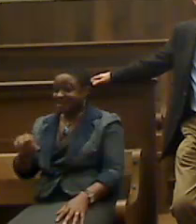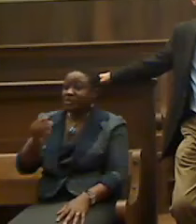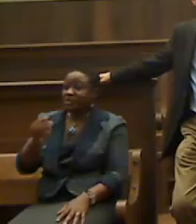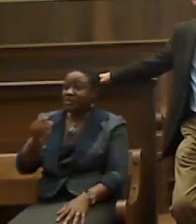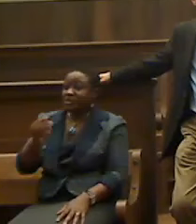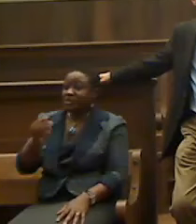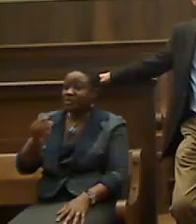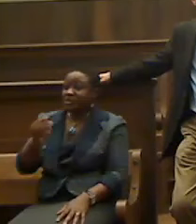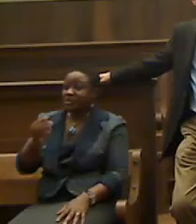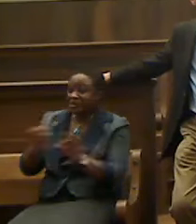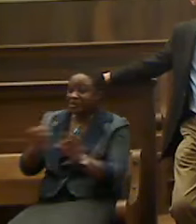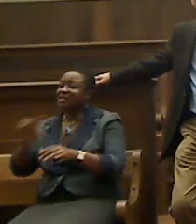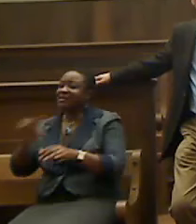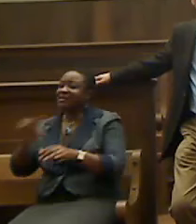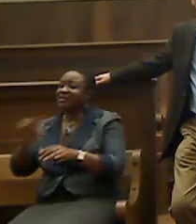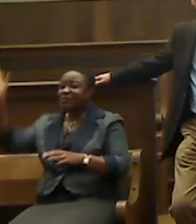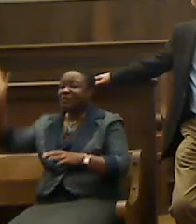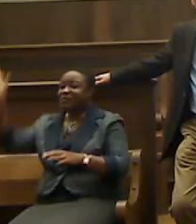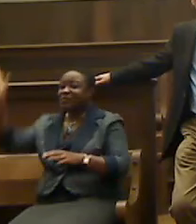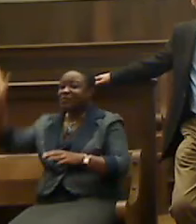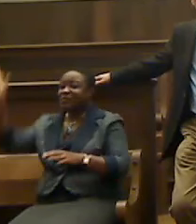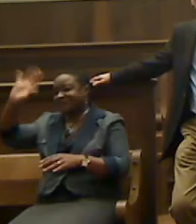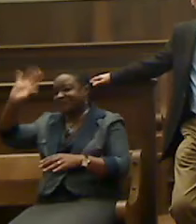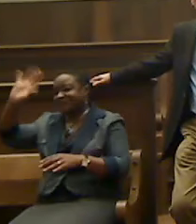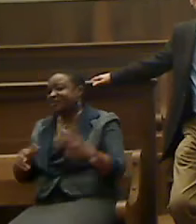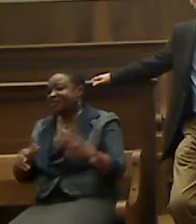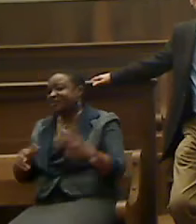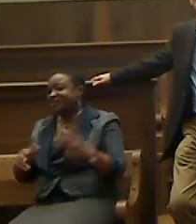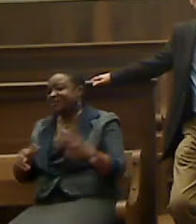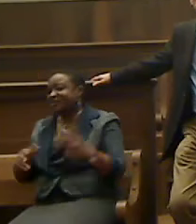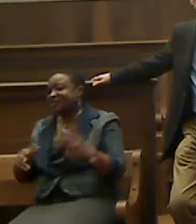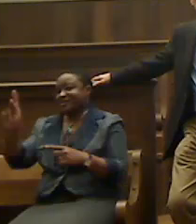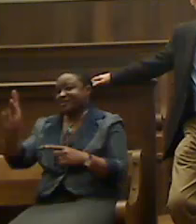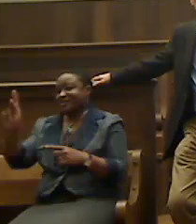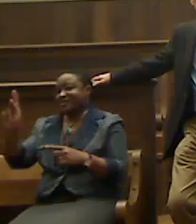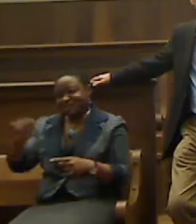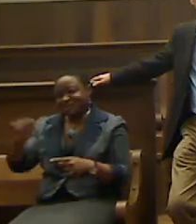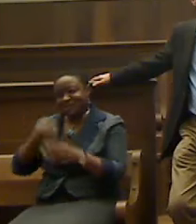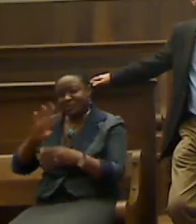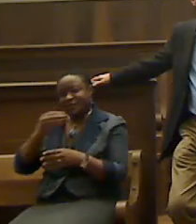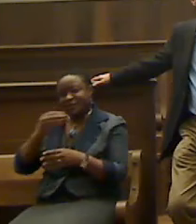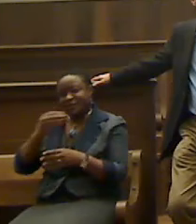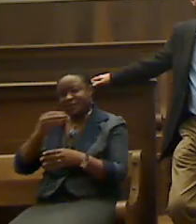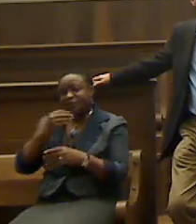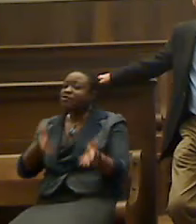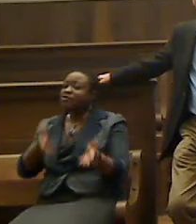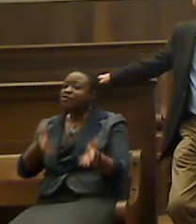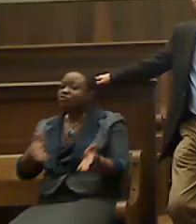wave to raise awareness for, well, there's the Kashi cereal and Whole Foods, but basically it's just to raise an awareness with